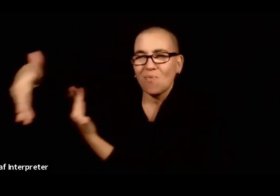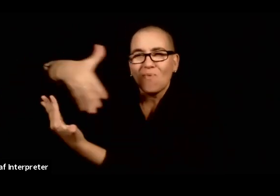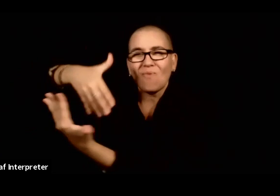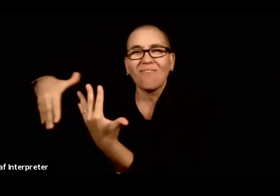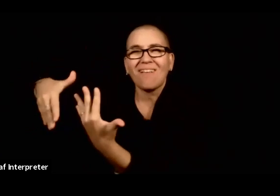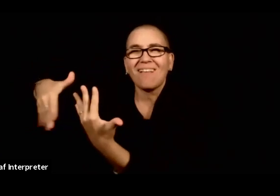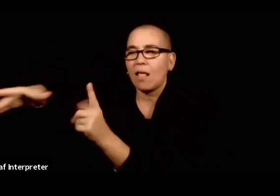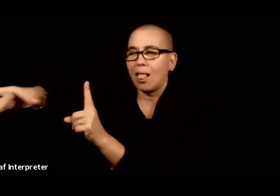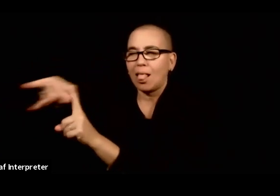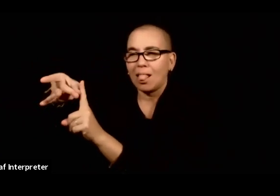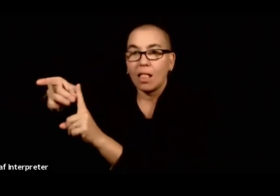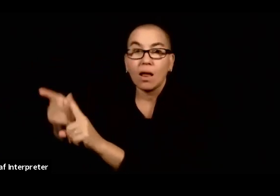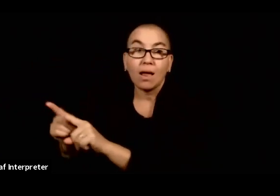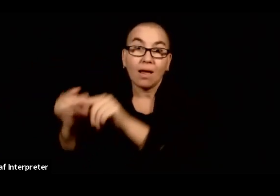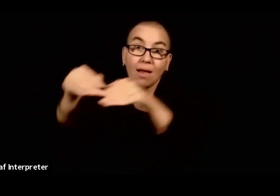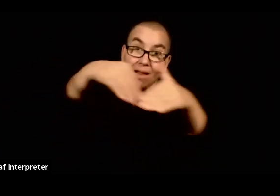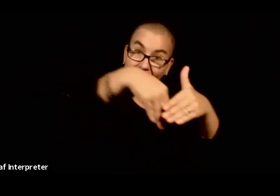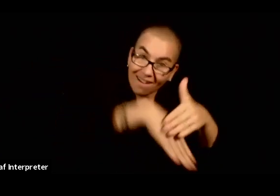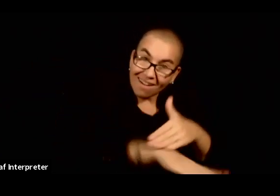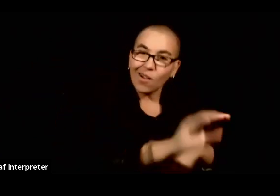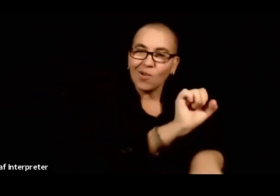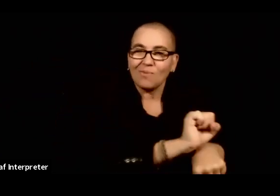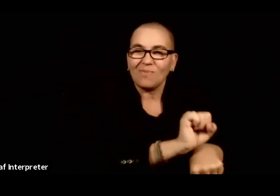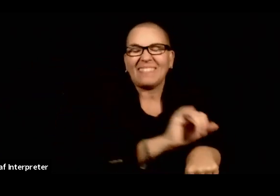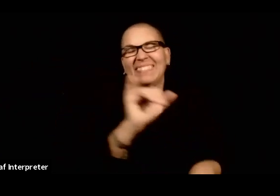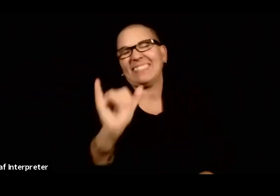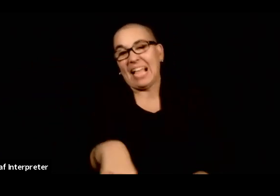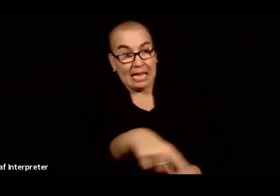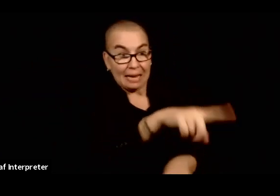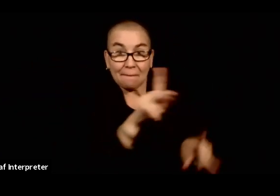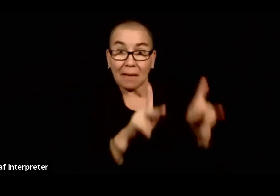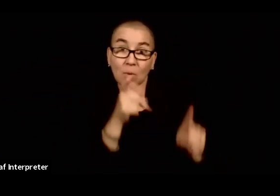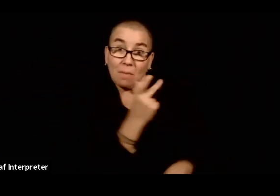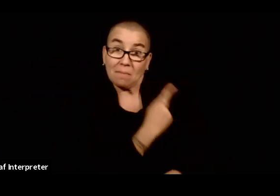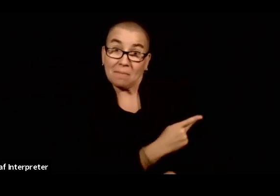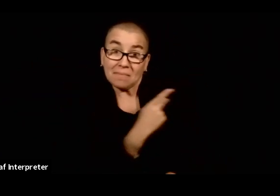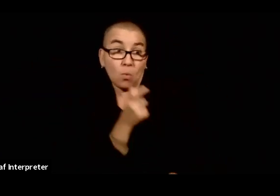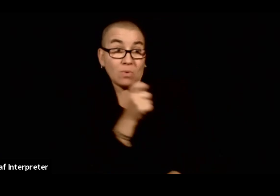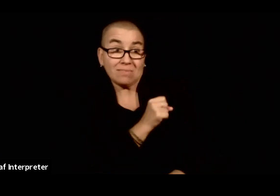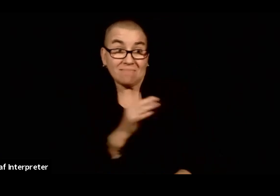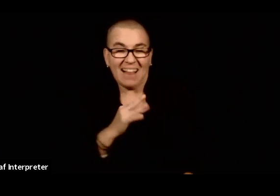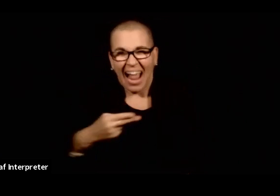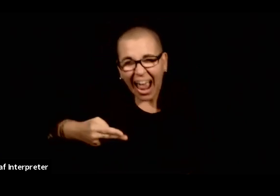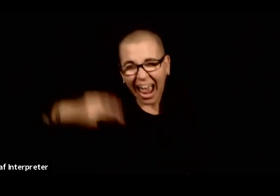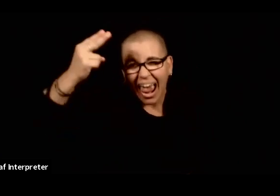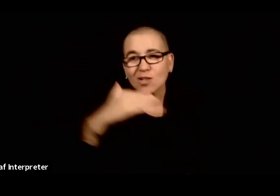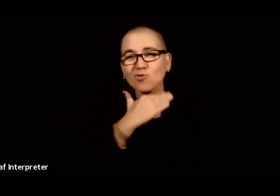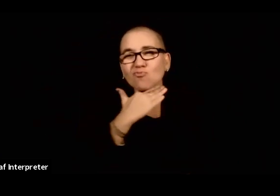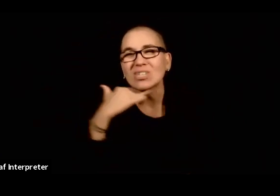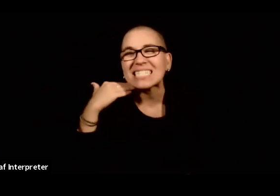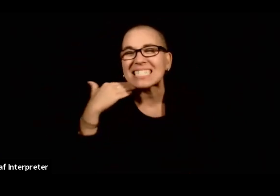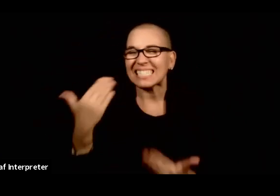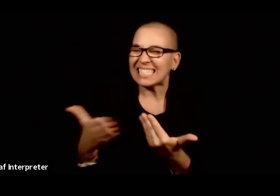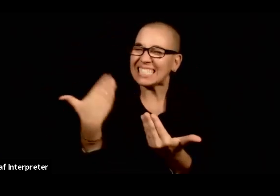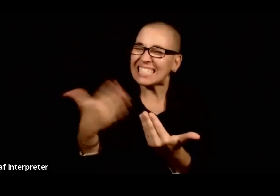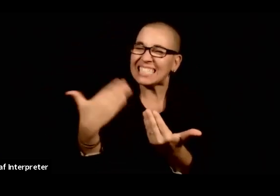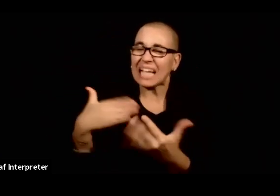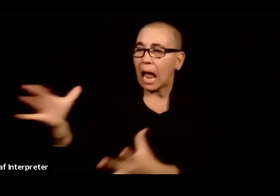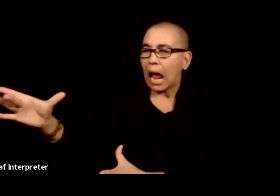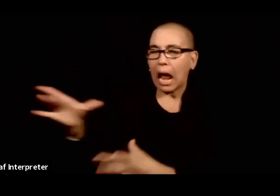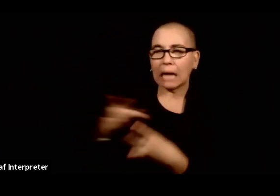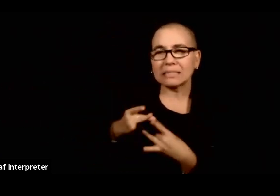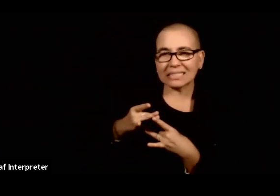higher risk the healthcare workers that are in those settings who may be picking up the virus from exposures in the community if